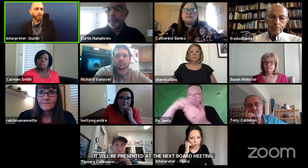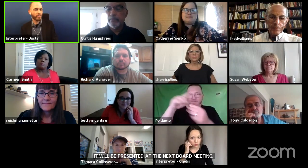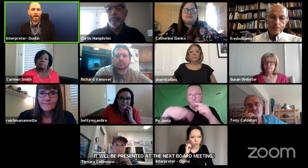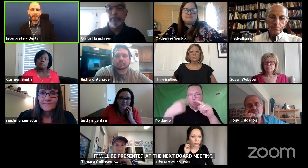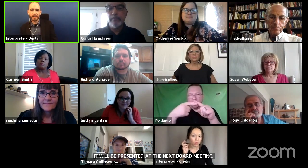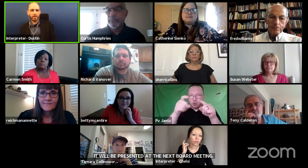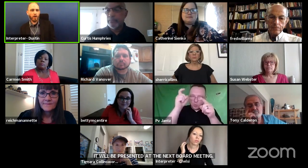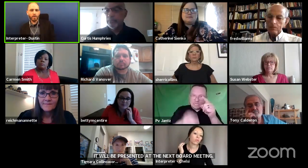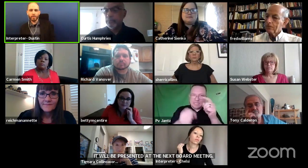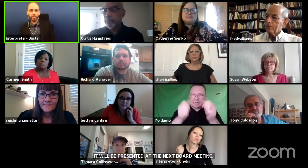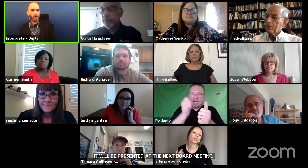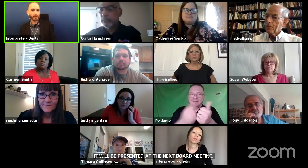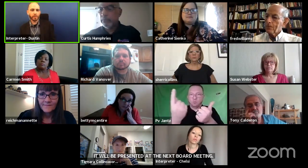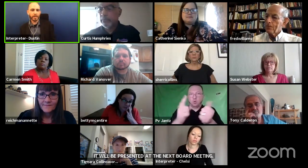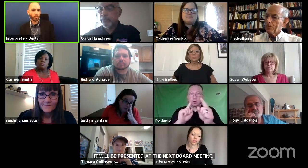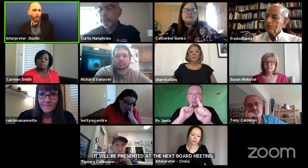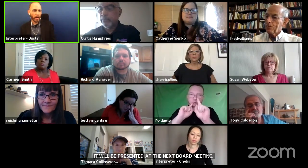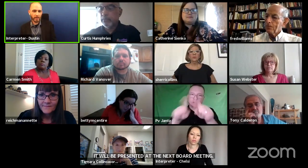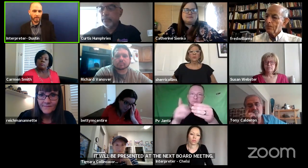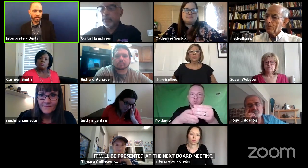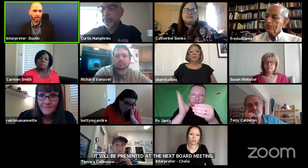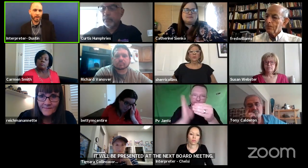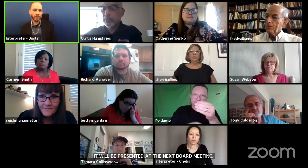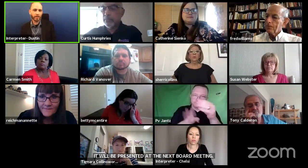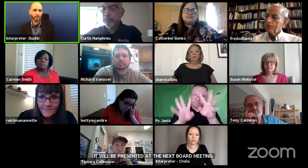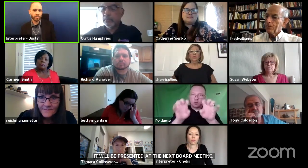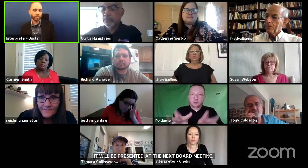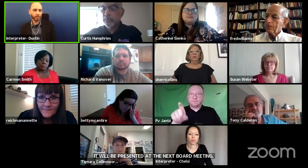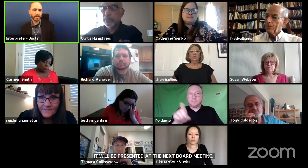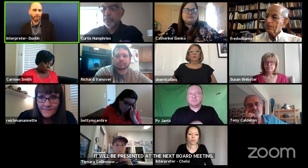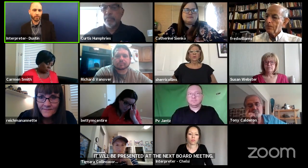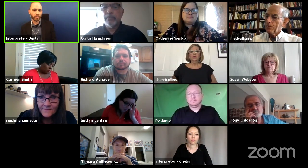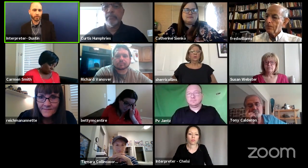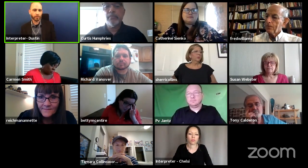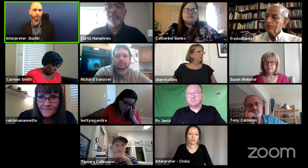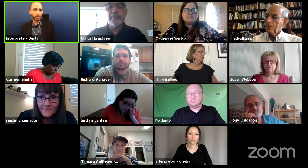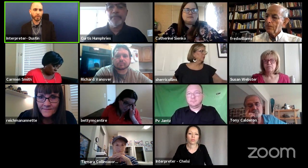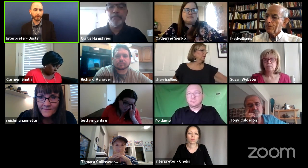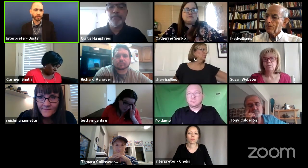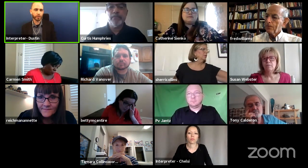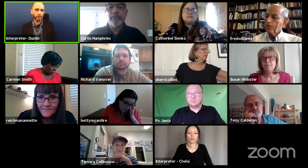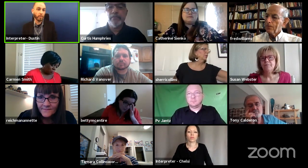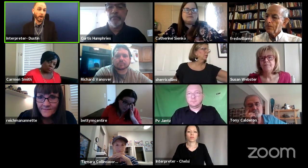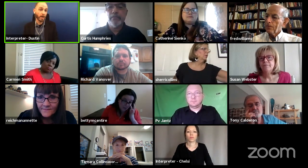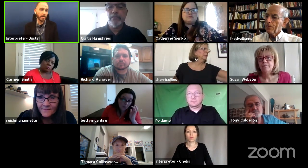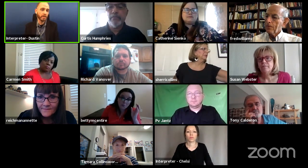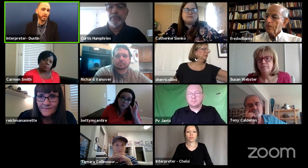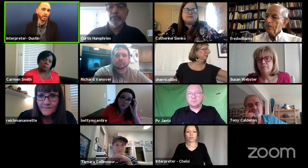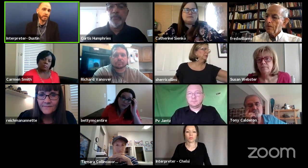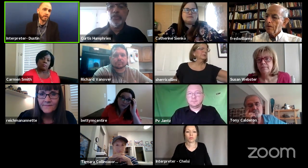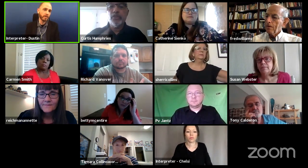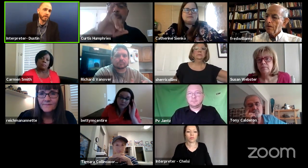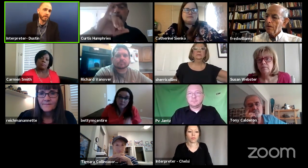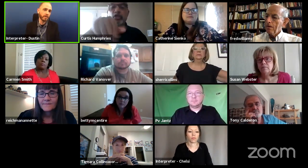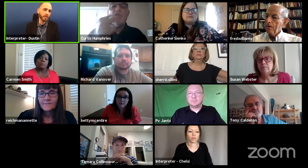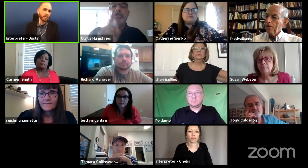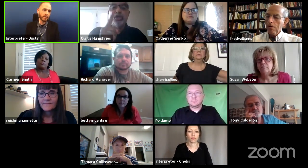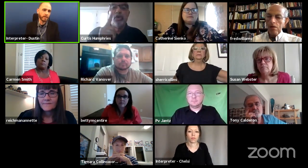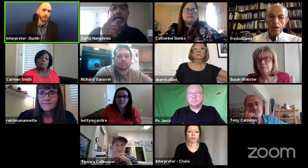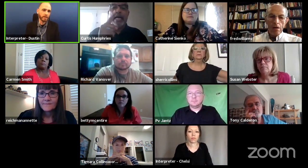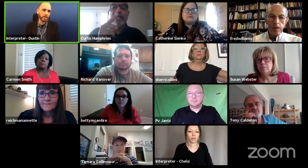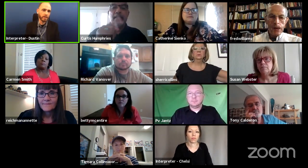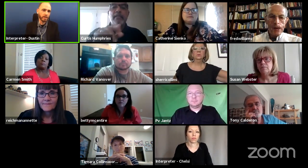And do you have any idea of approximately when you will need everyone to respond to the survey by?